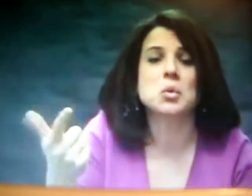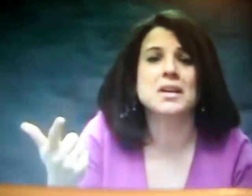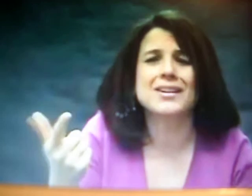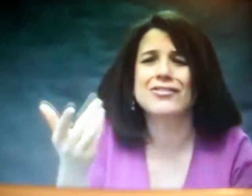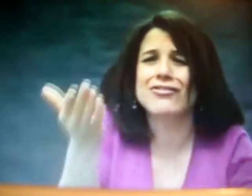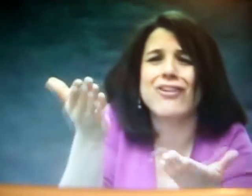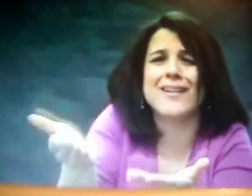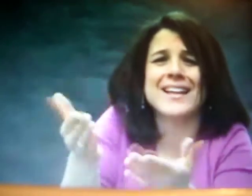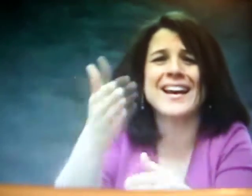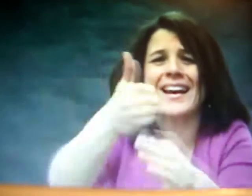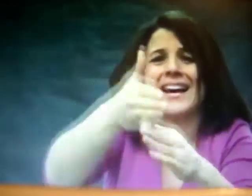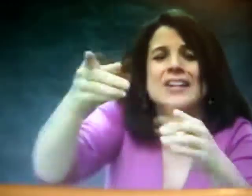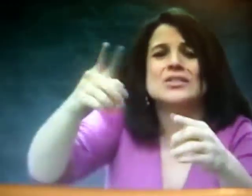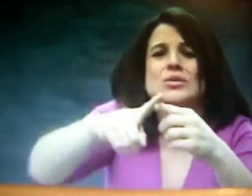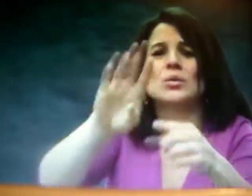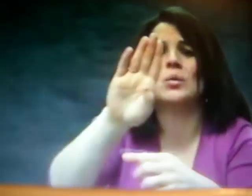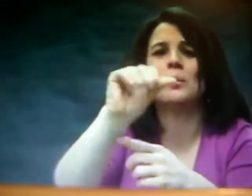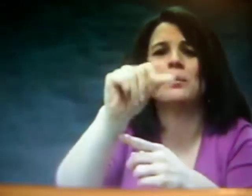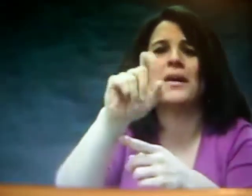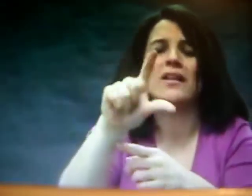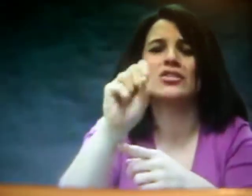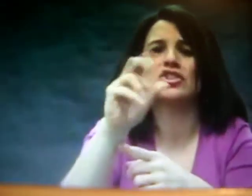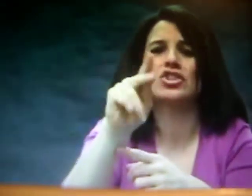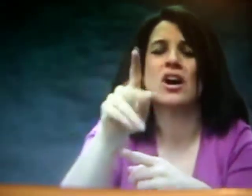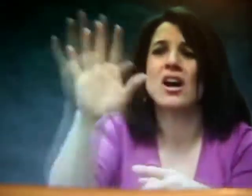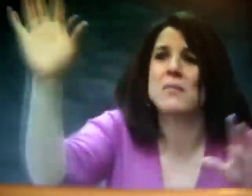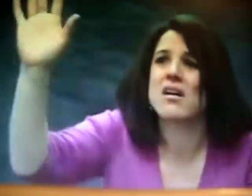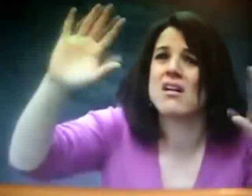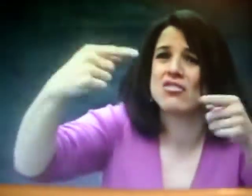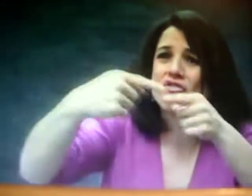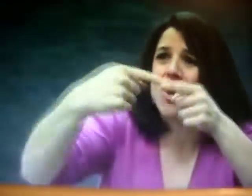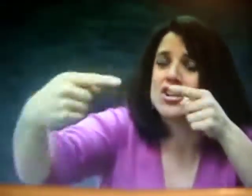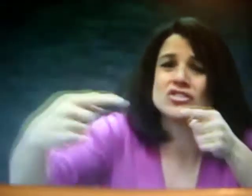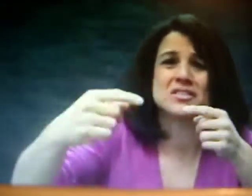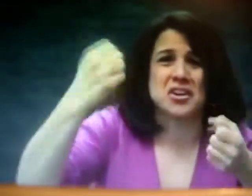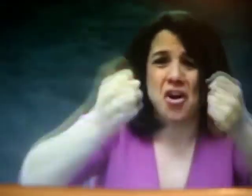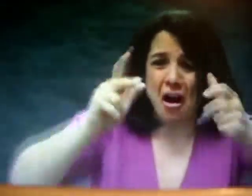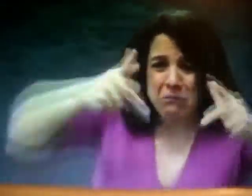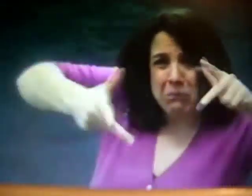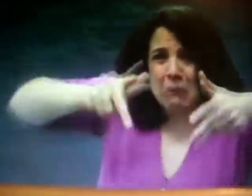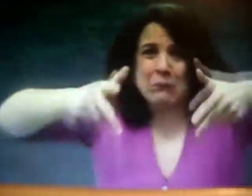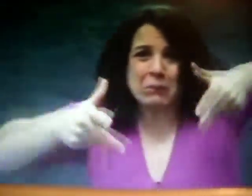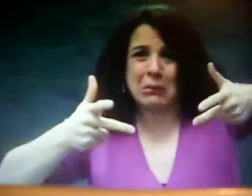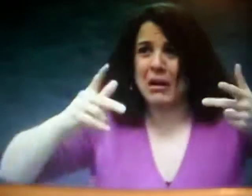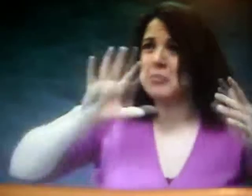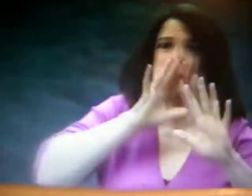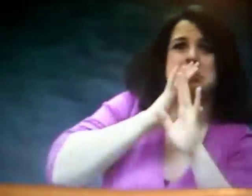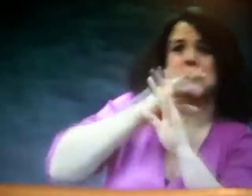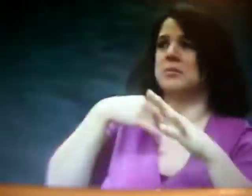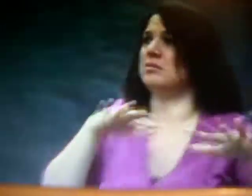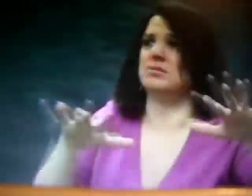me. And they were right there. They was right in this opposite intersection as me.